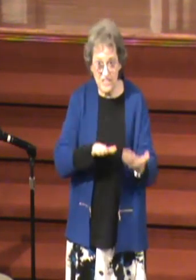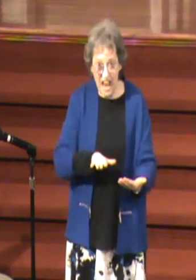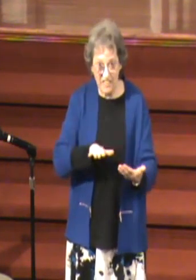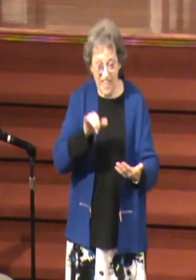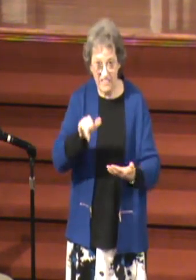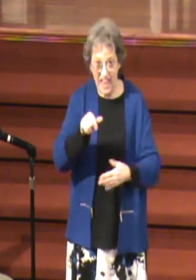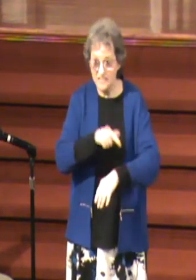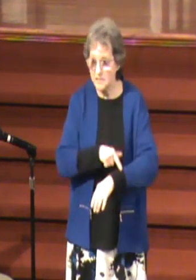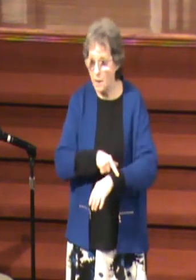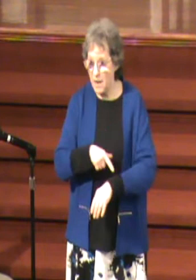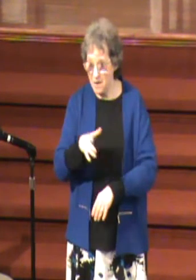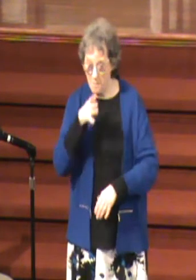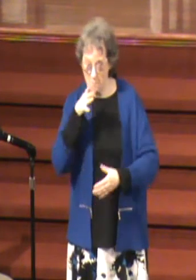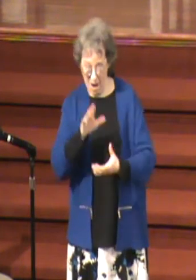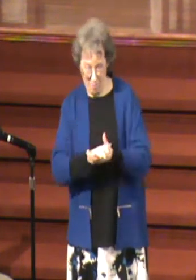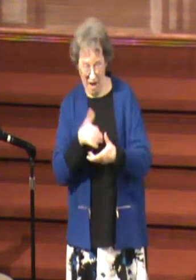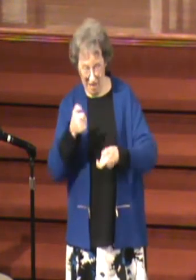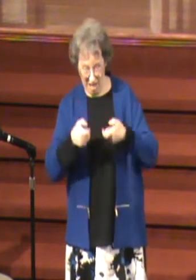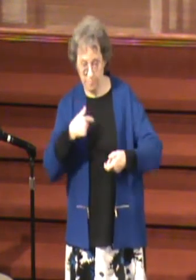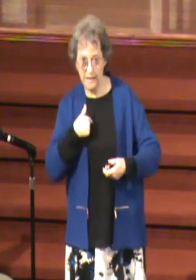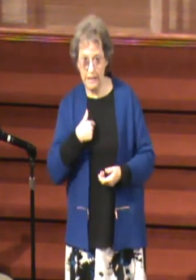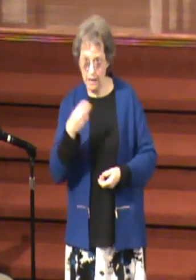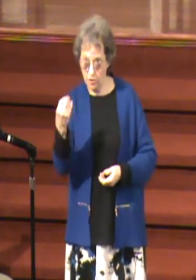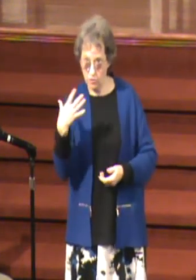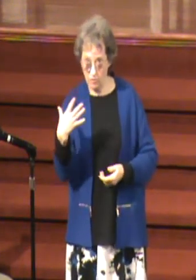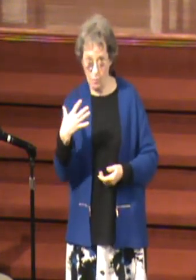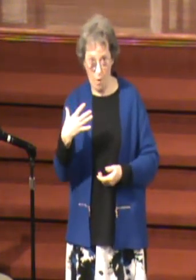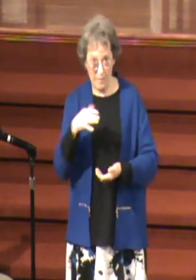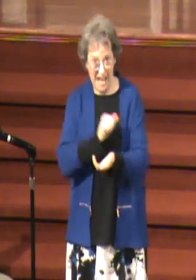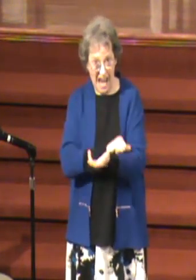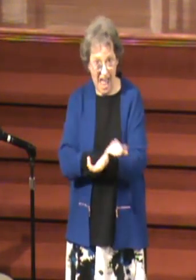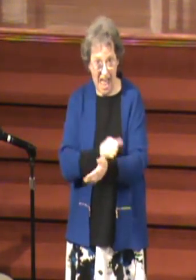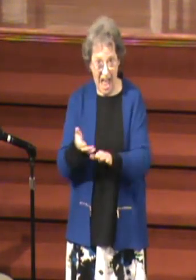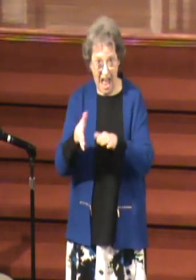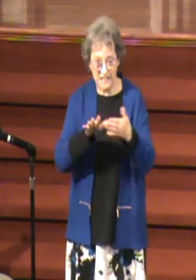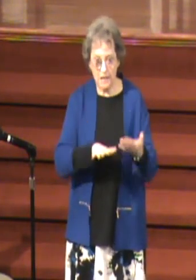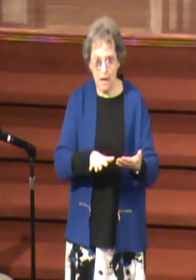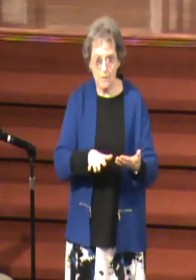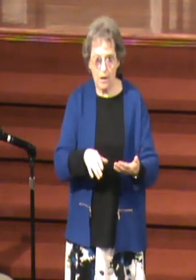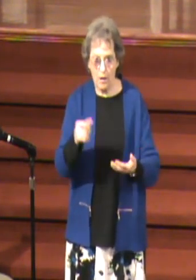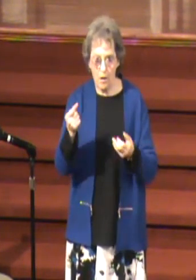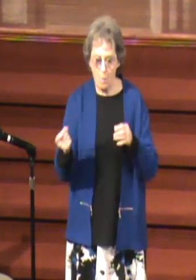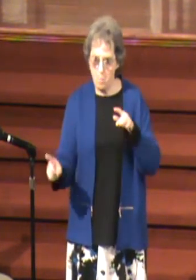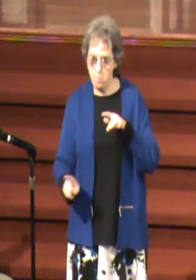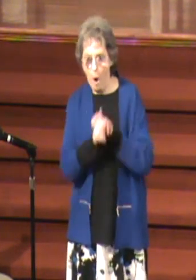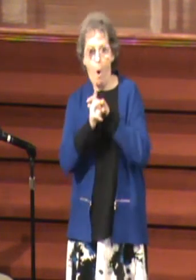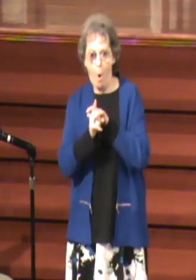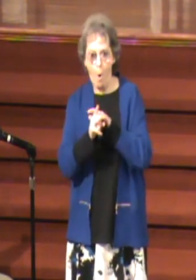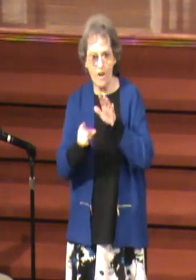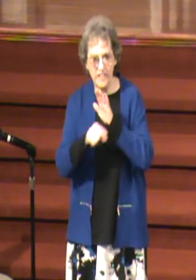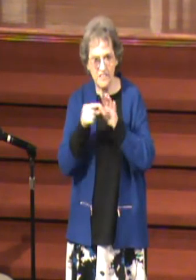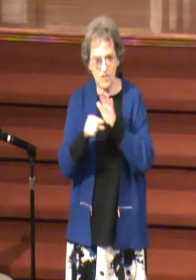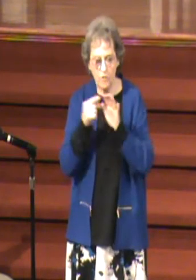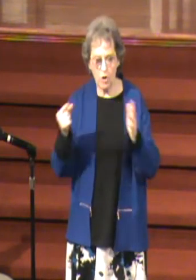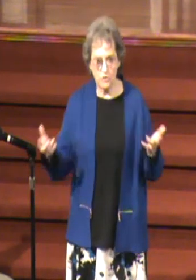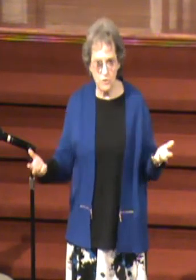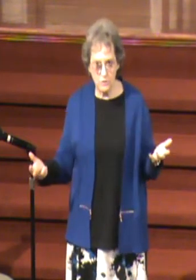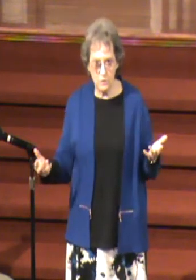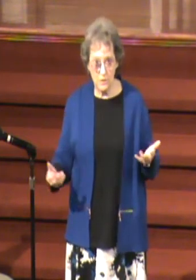wife texted me, she let me know that Antionette had passed. Instantly, I thought about this verse. The fact that we each go through